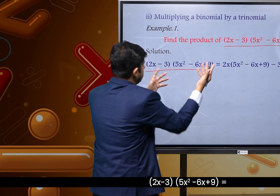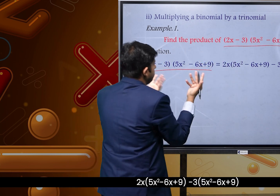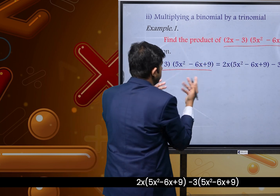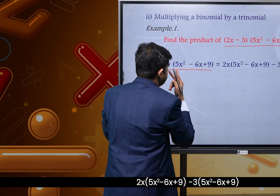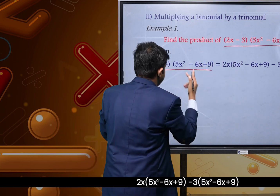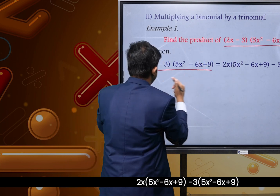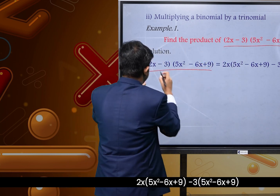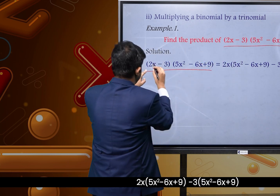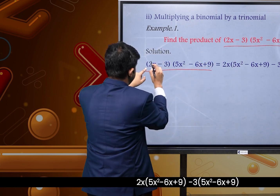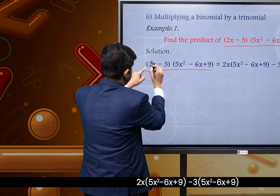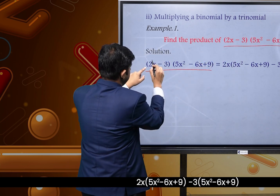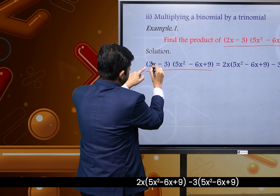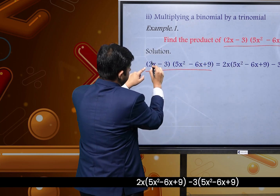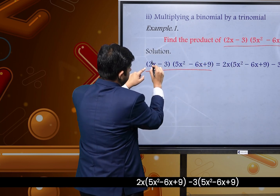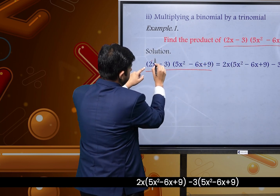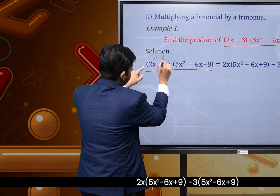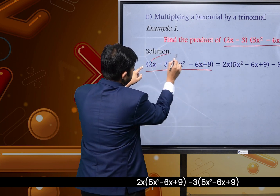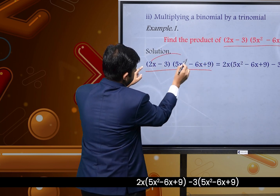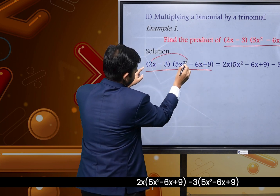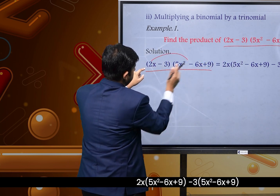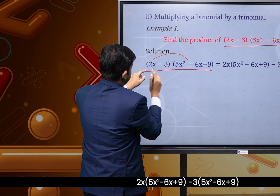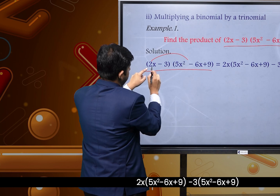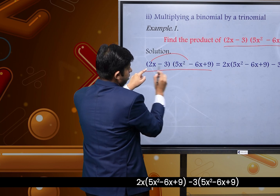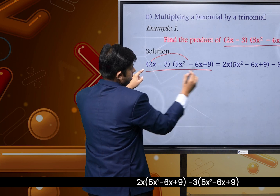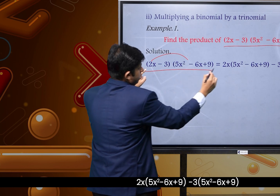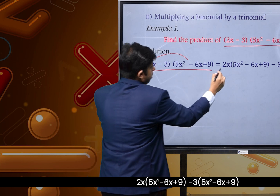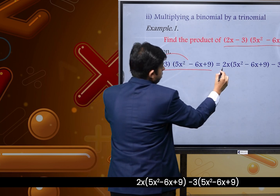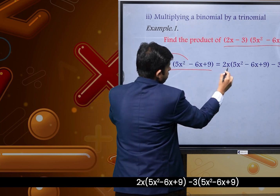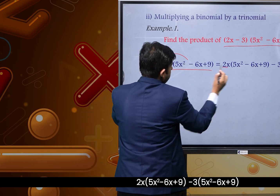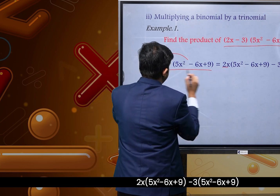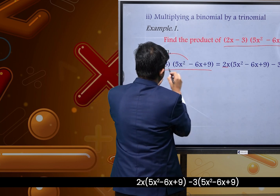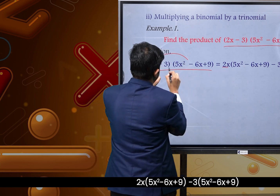we multiply 2x into 5x square minus 6x plus 9